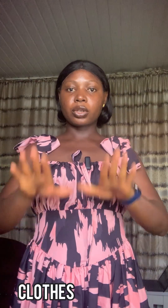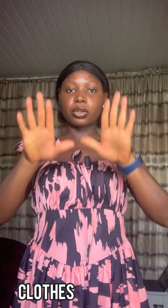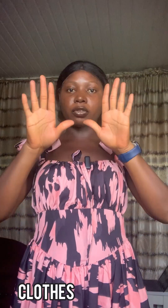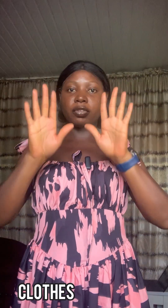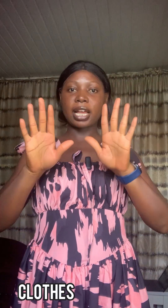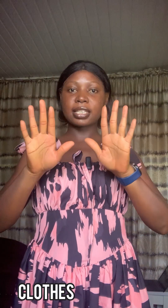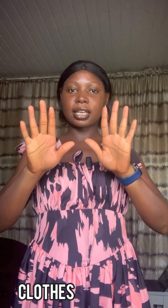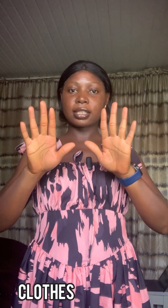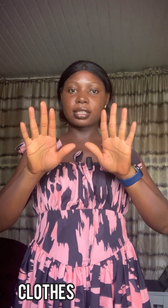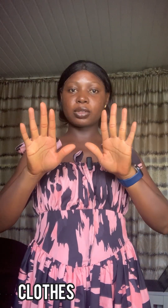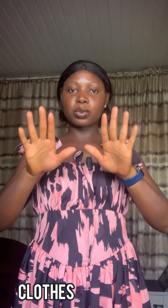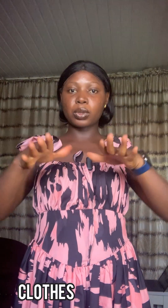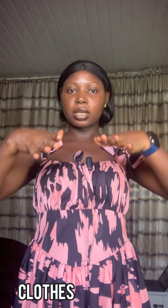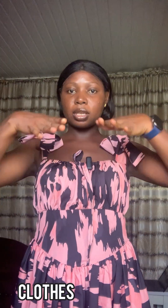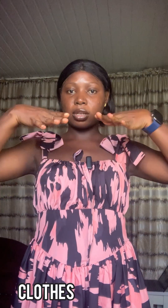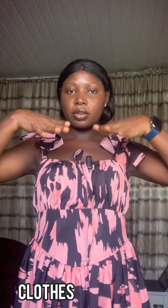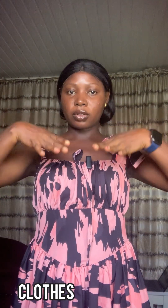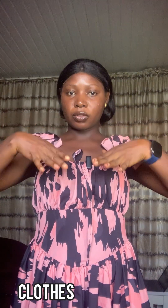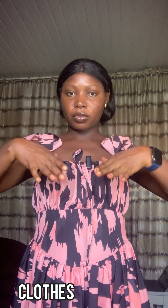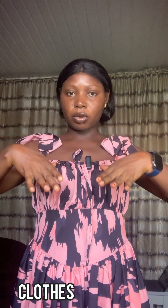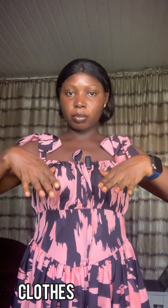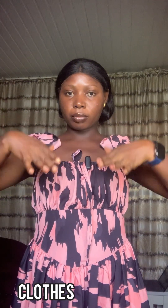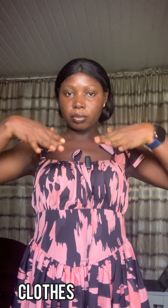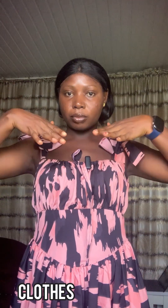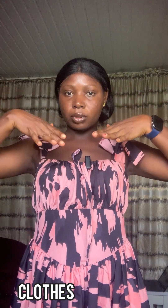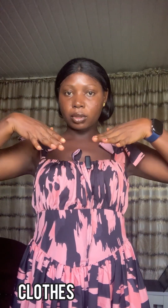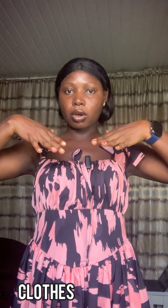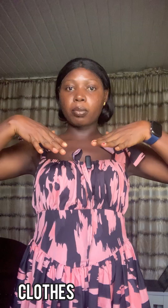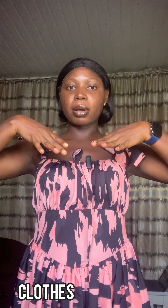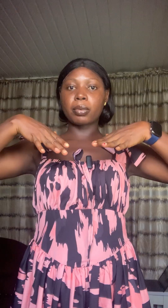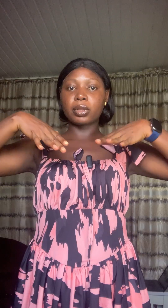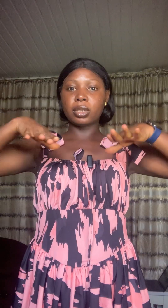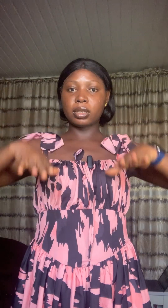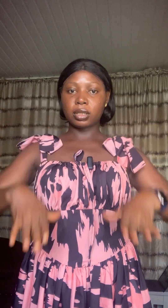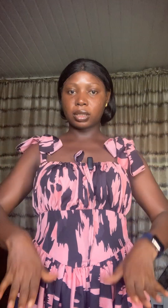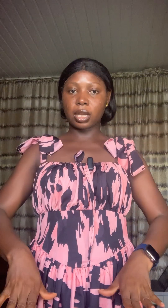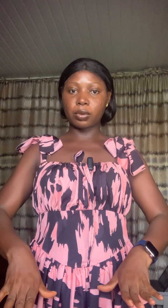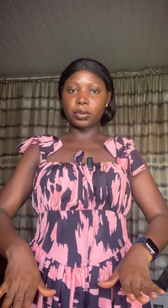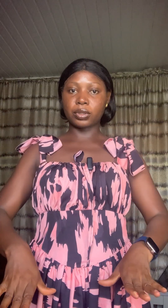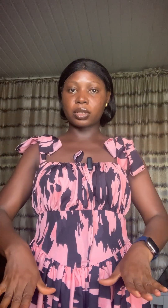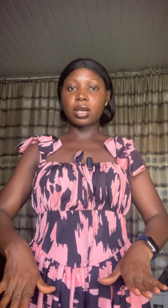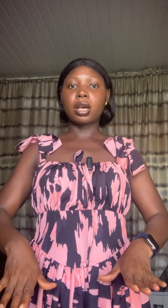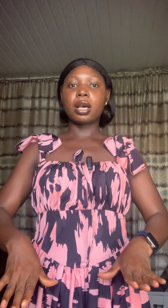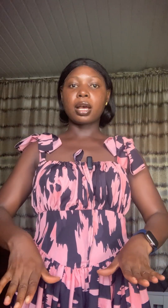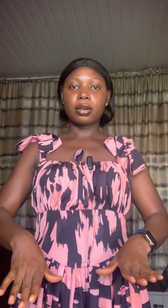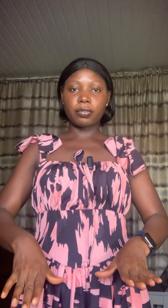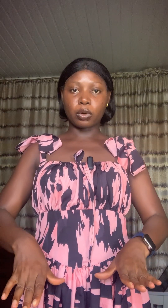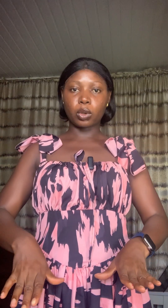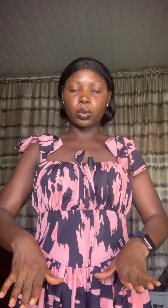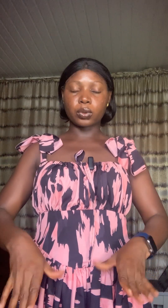Your flat hands this way from the upper body downward for clothes.